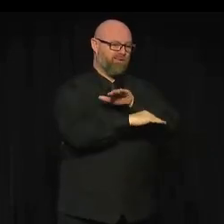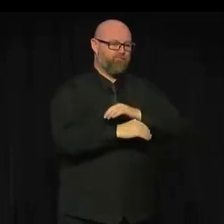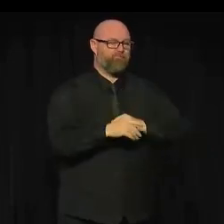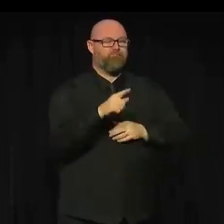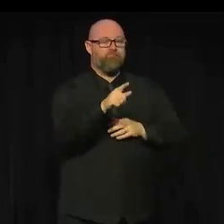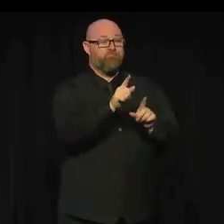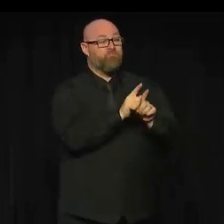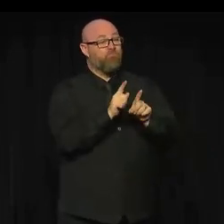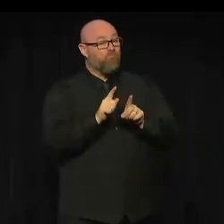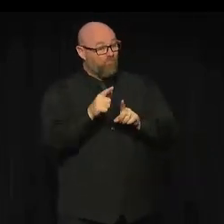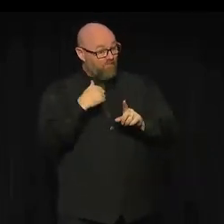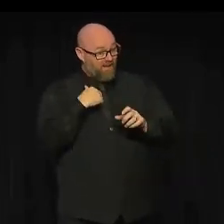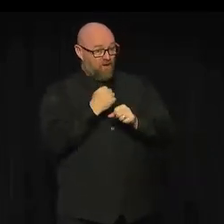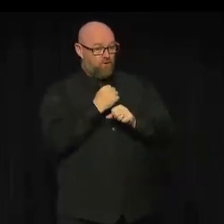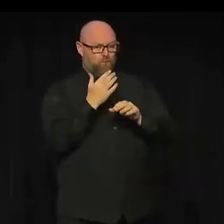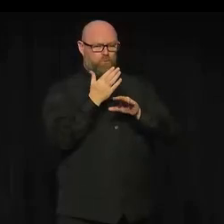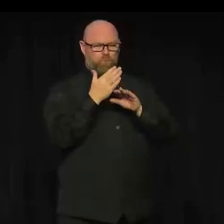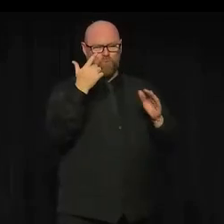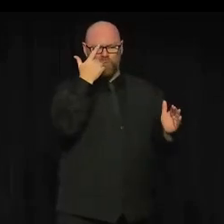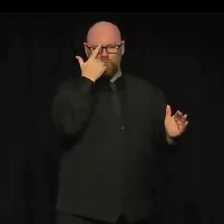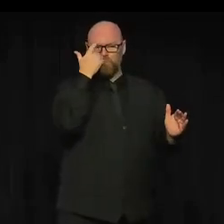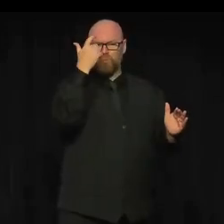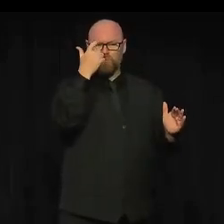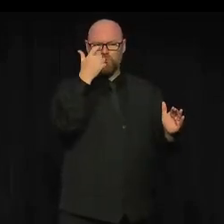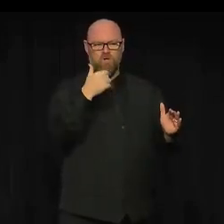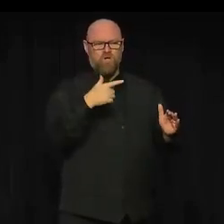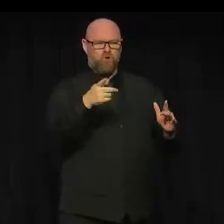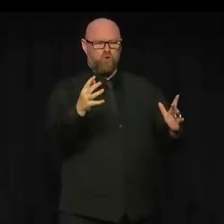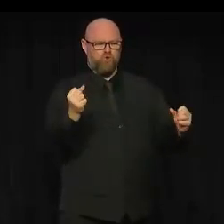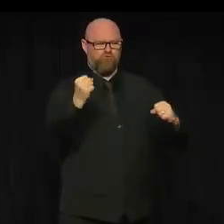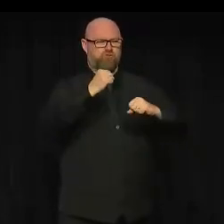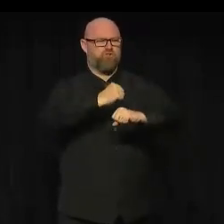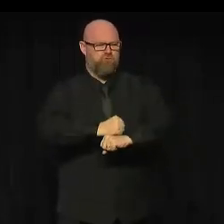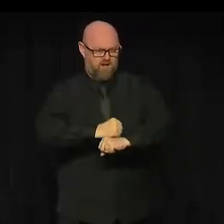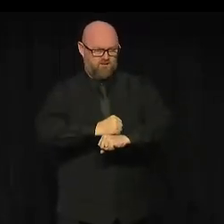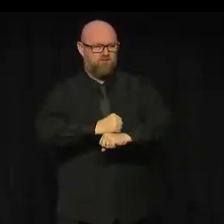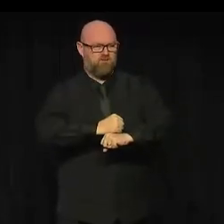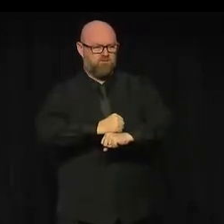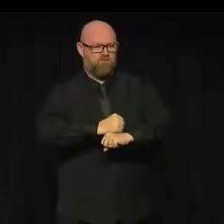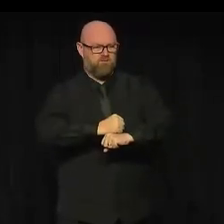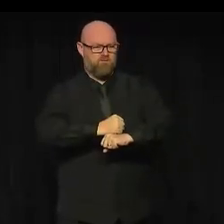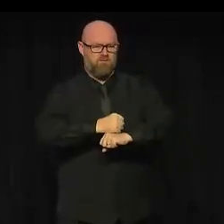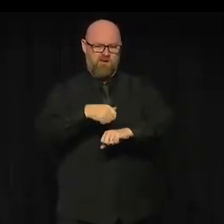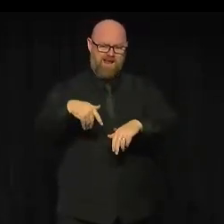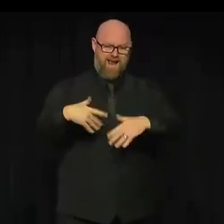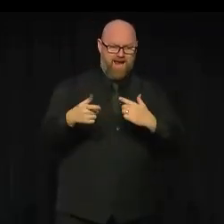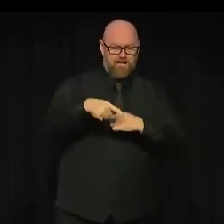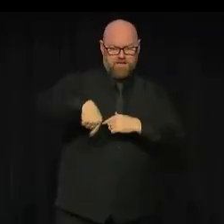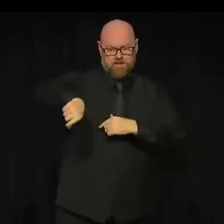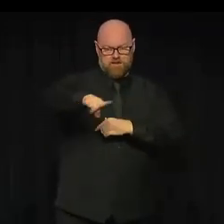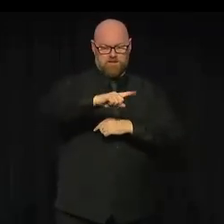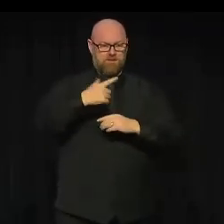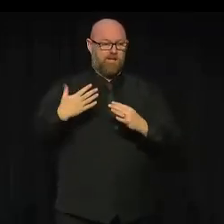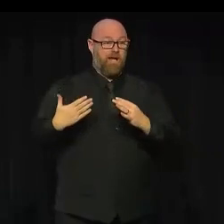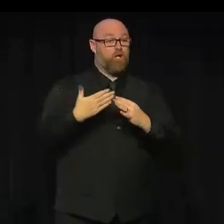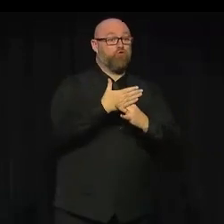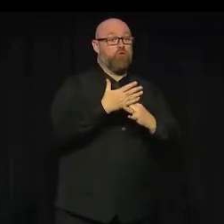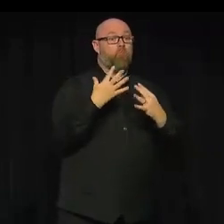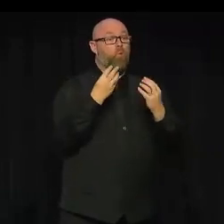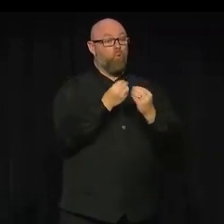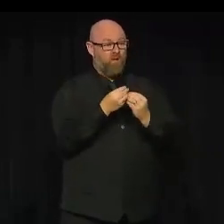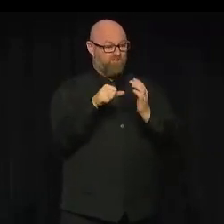new innovative injunction to restrain the tort of interference with economic